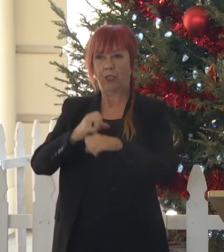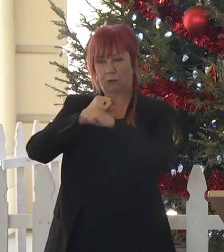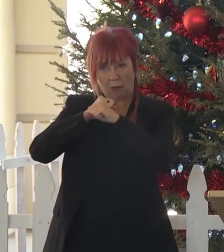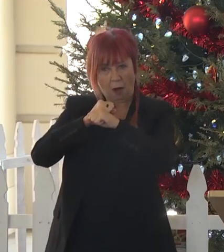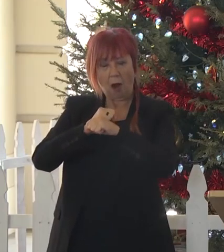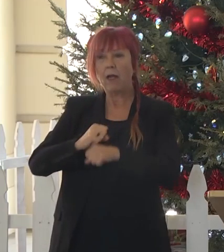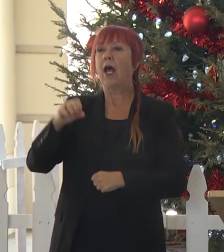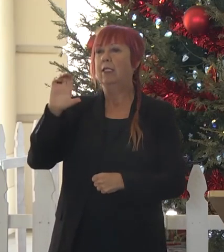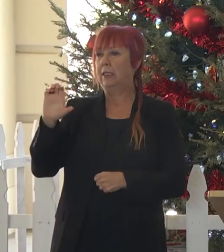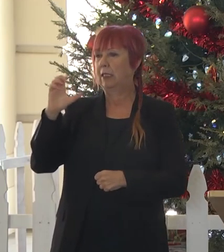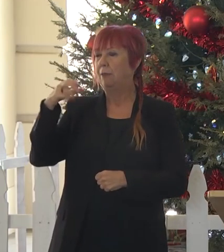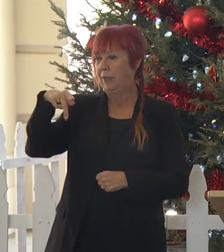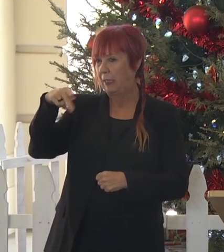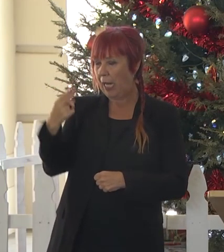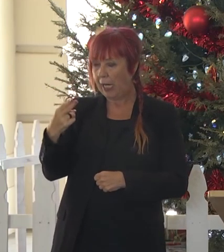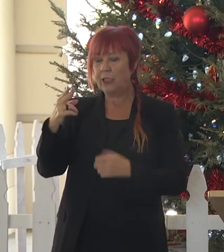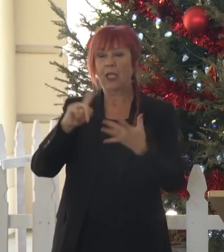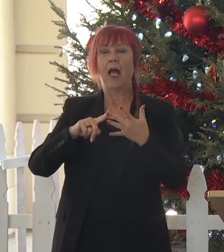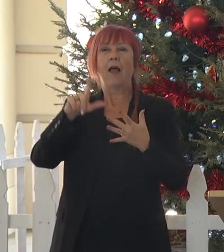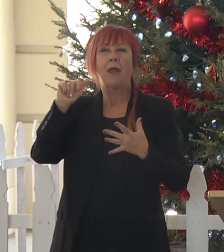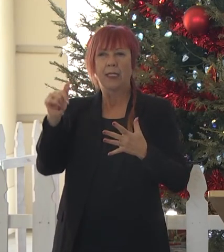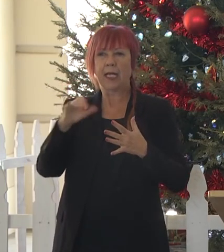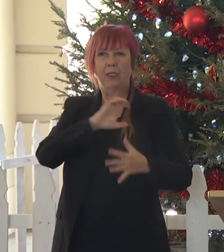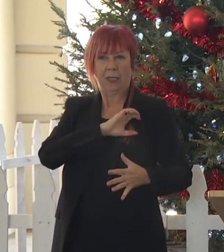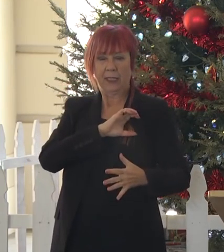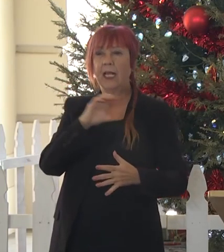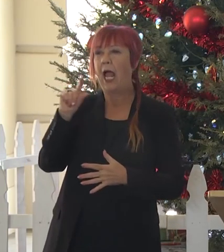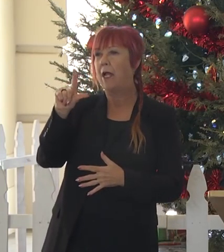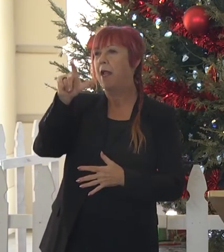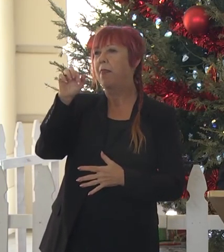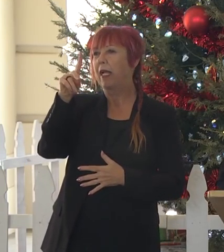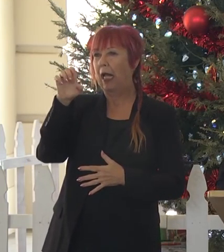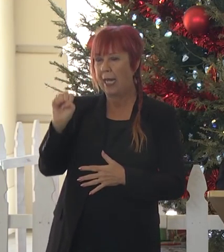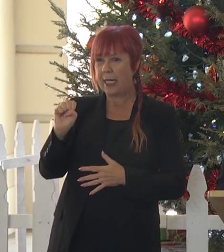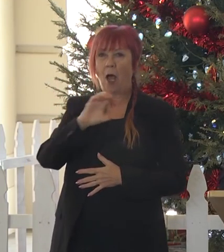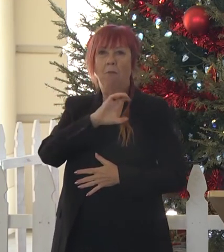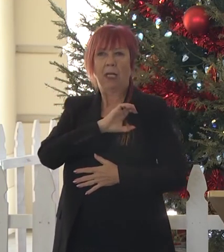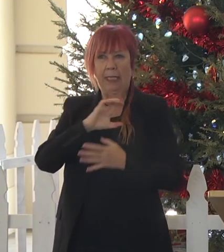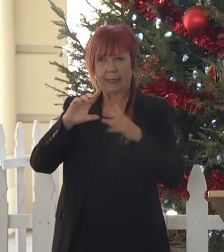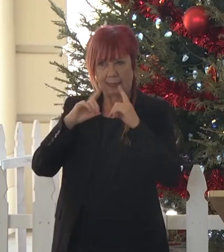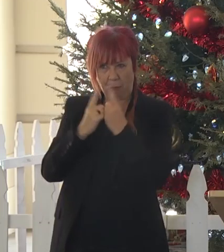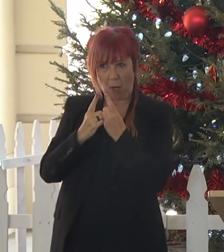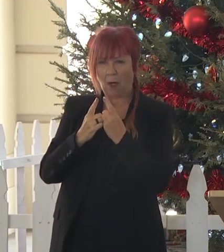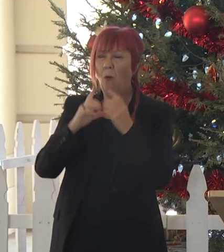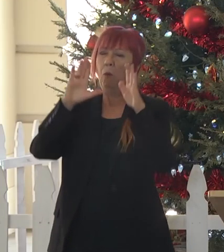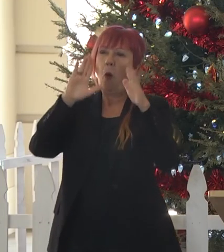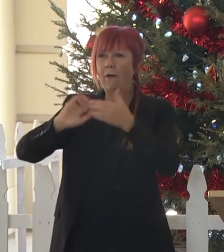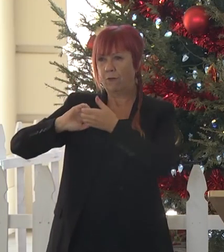Highway Patrol, the Los Angeles Port Police, and the Glendale Police Department, extraordinary partners in this effort to make